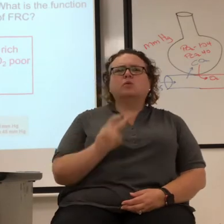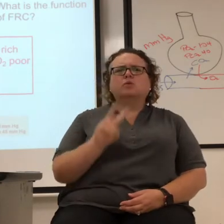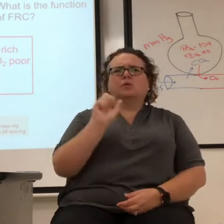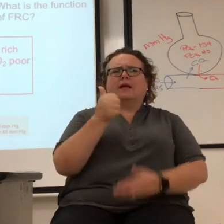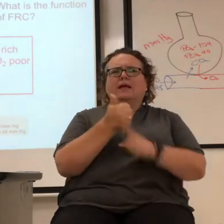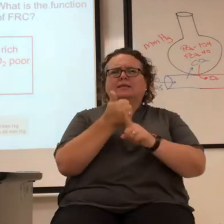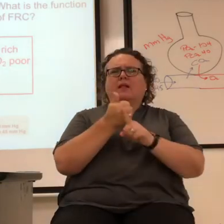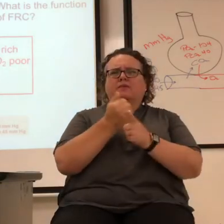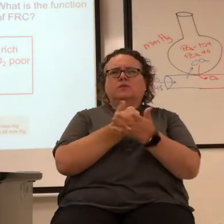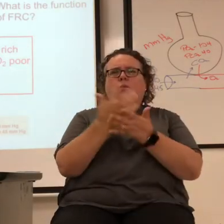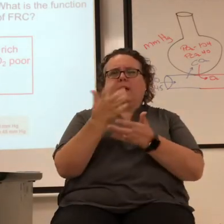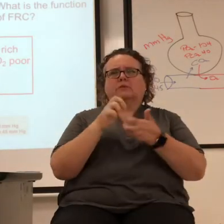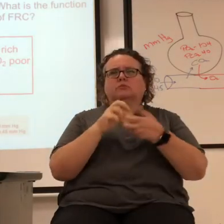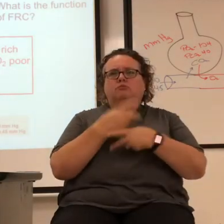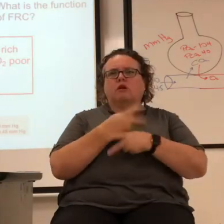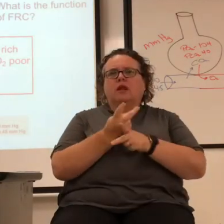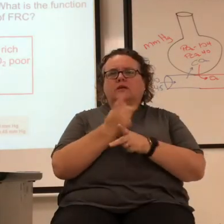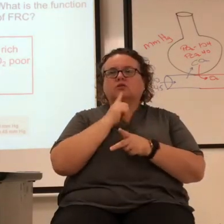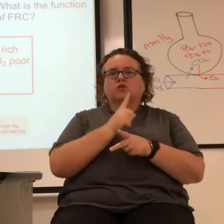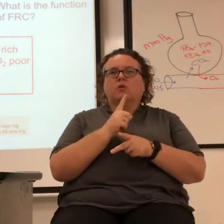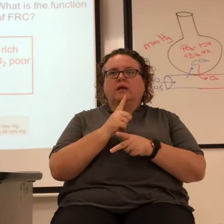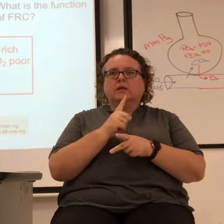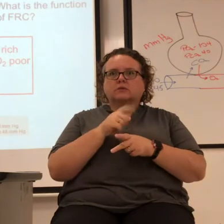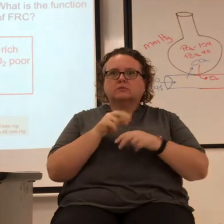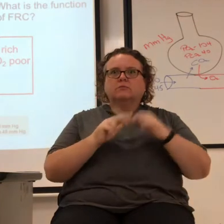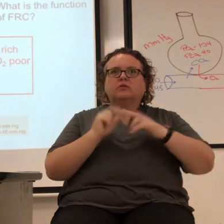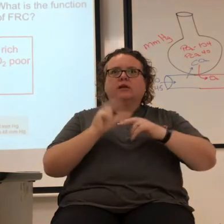in the tissues. Peripheral